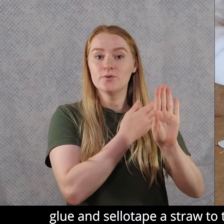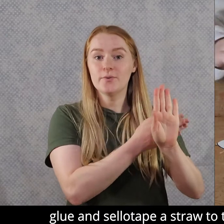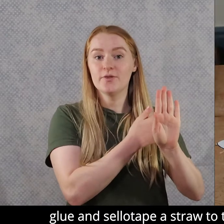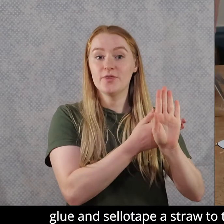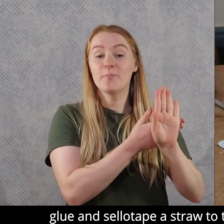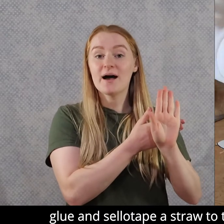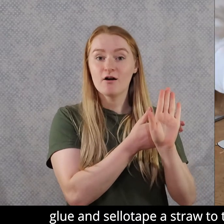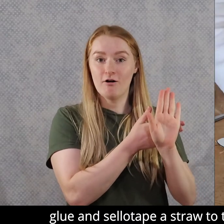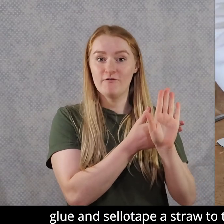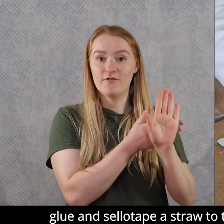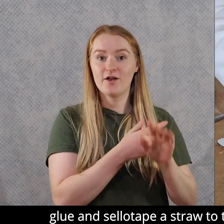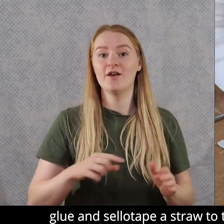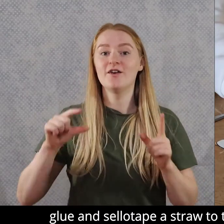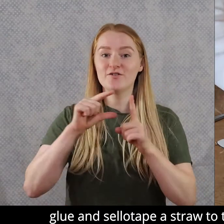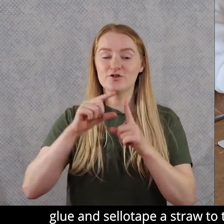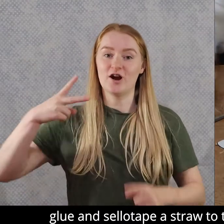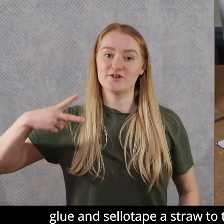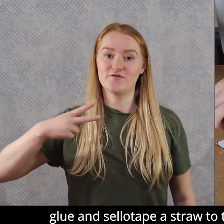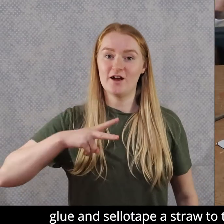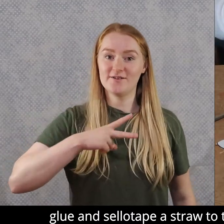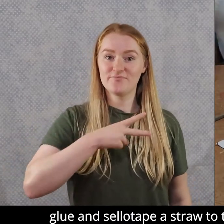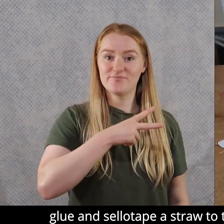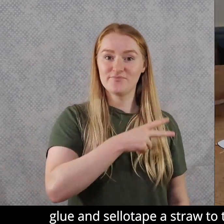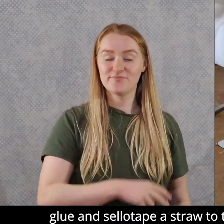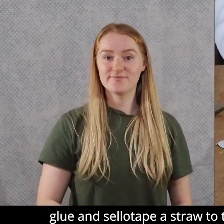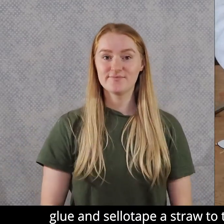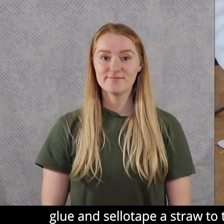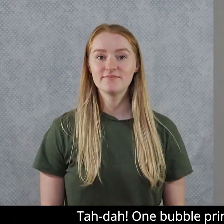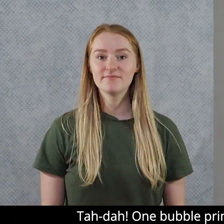to the back of the dragonfly.